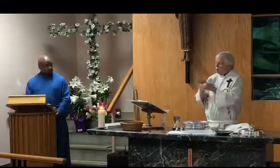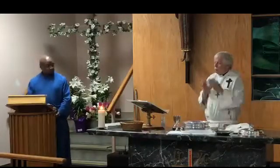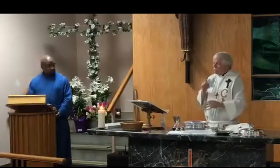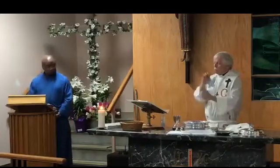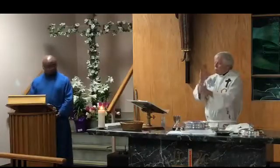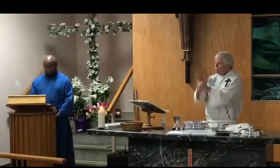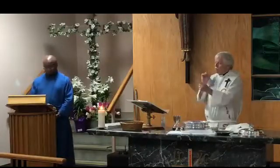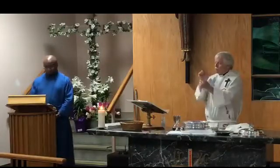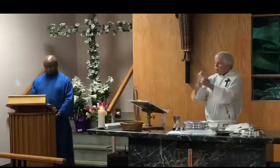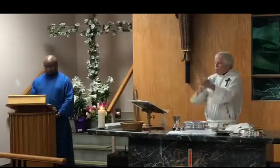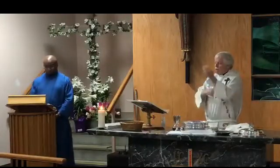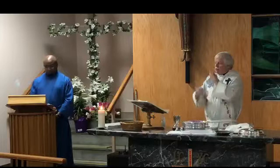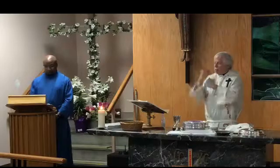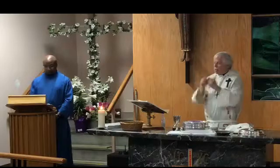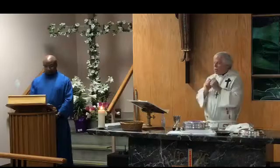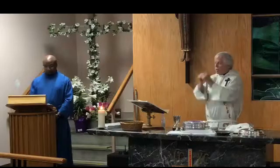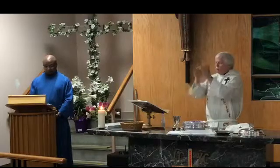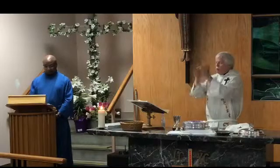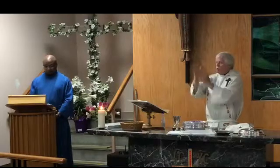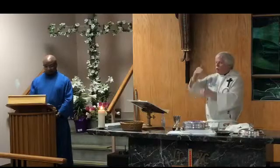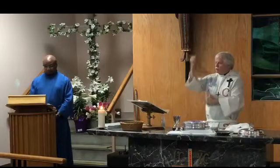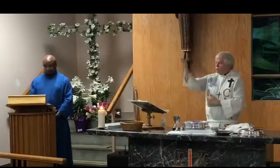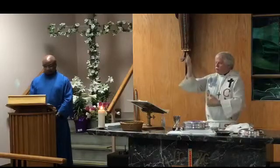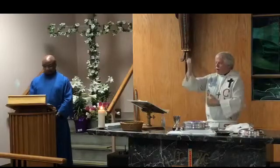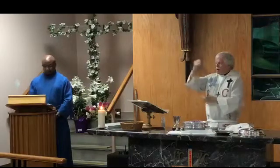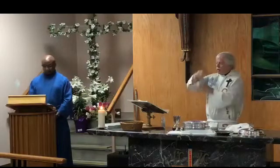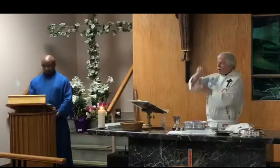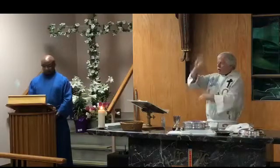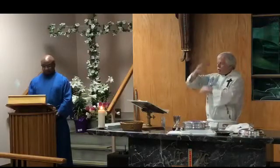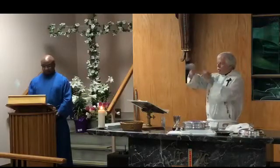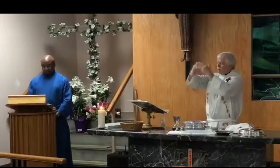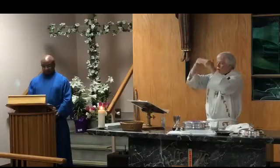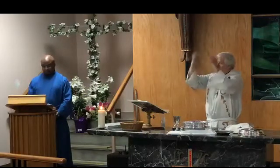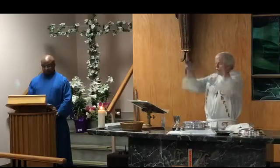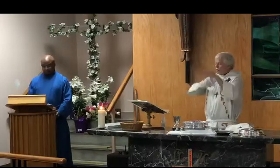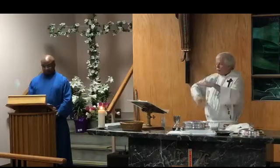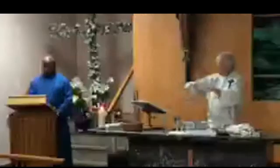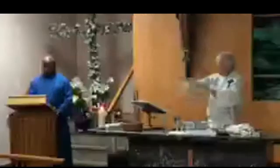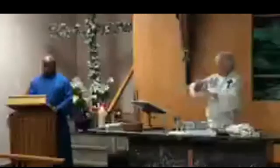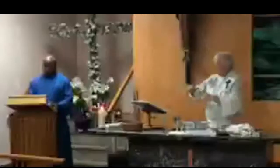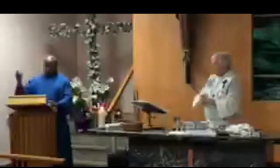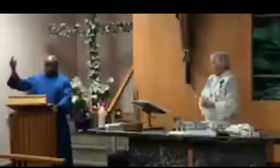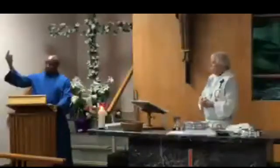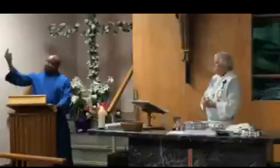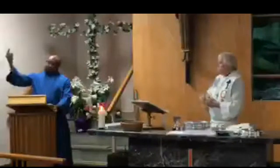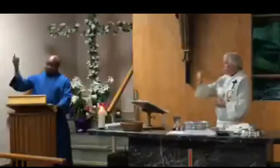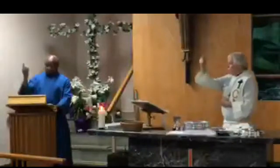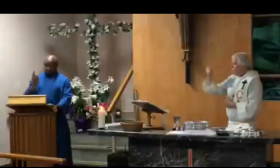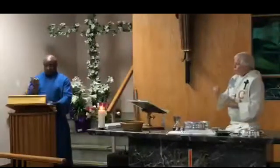from now on live our member promises until we eat with Jesus there in his heavenly